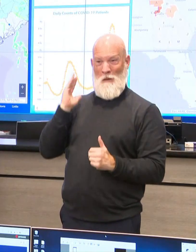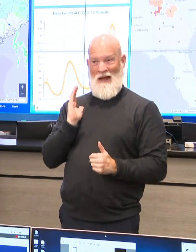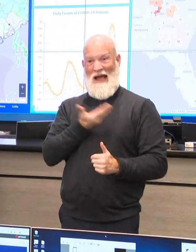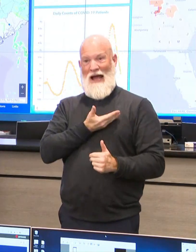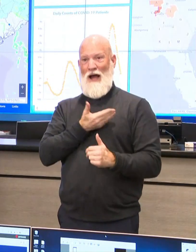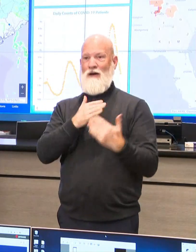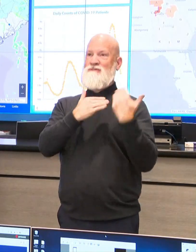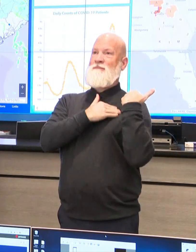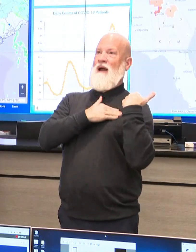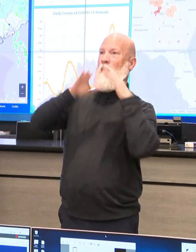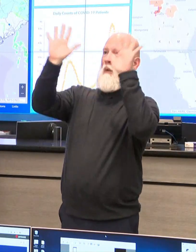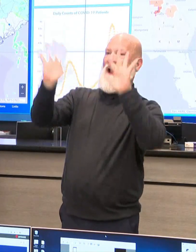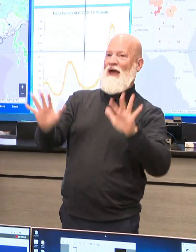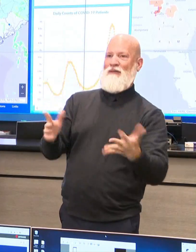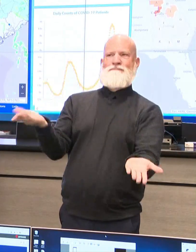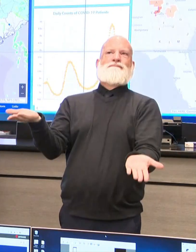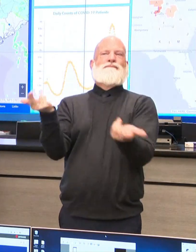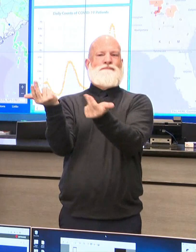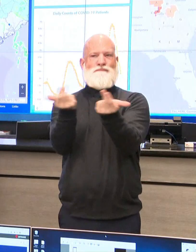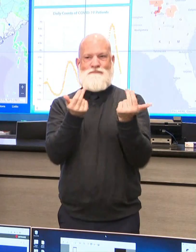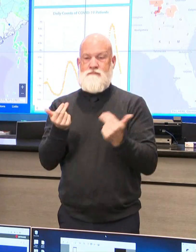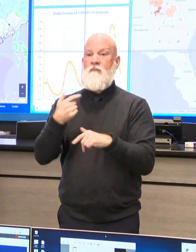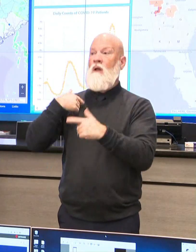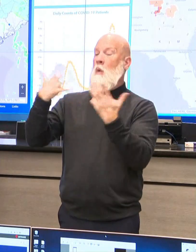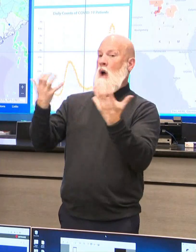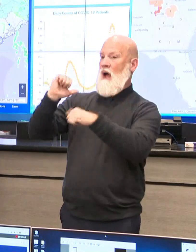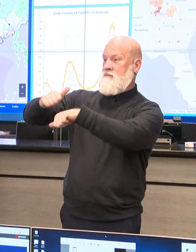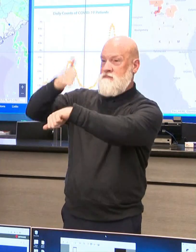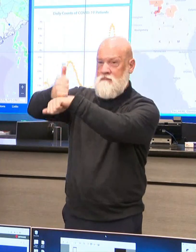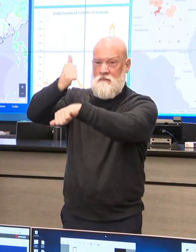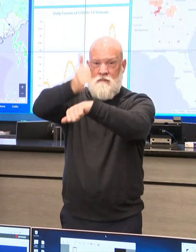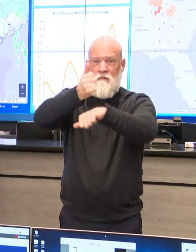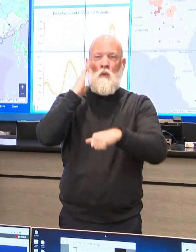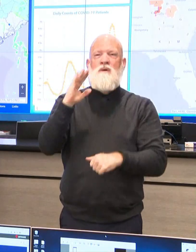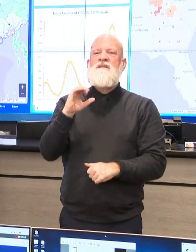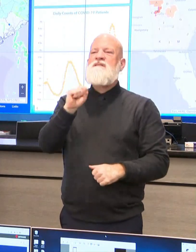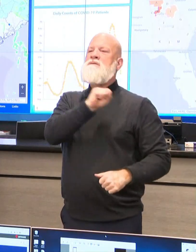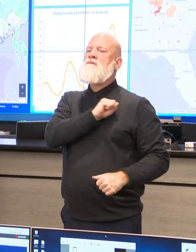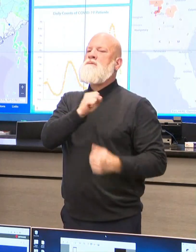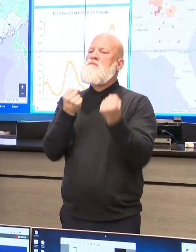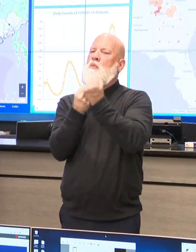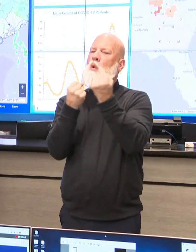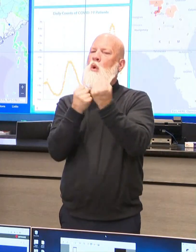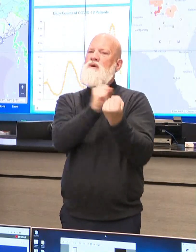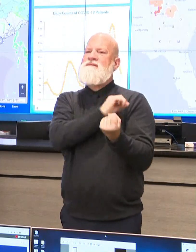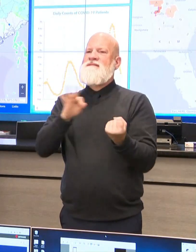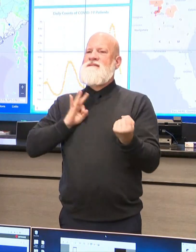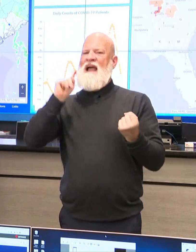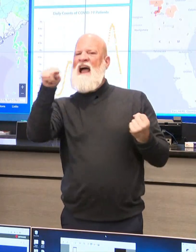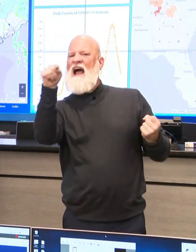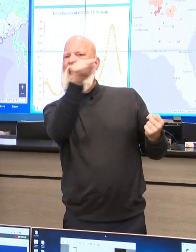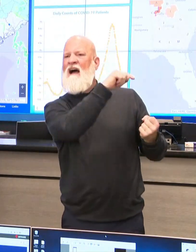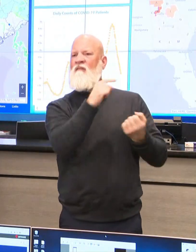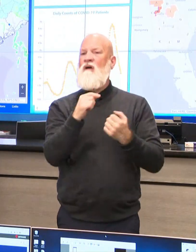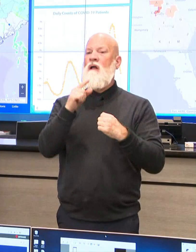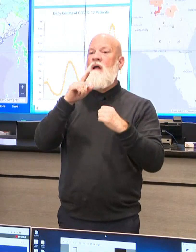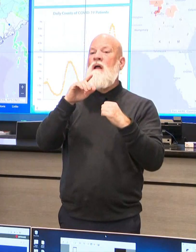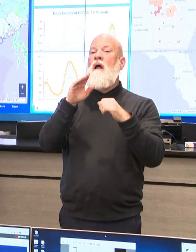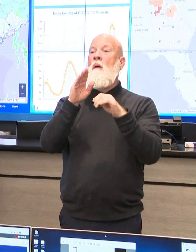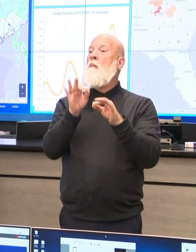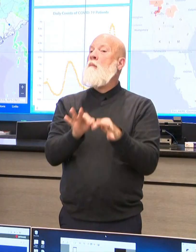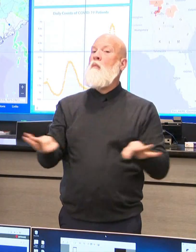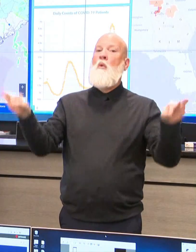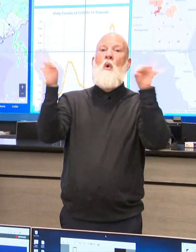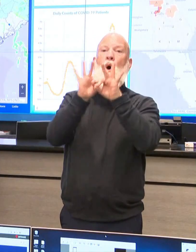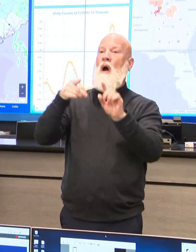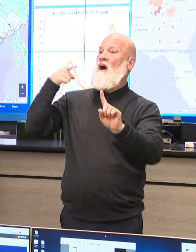also these same support functions there. So we're working through any need. One of the critical things is communication. The way we've set our